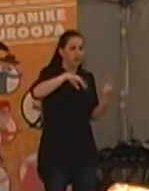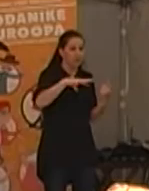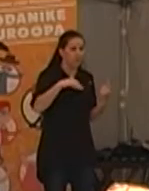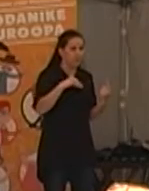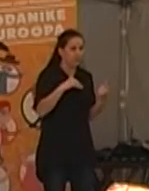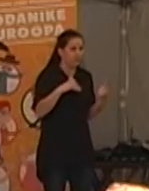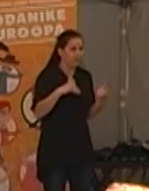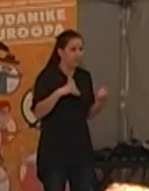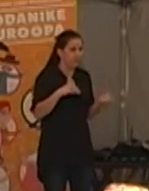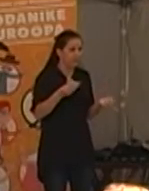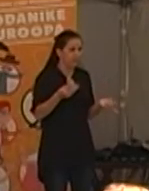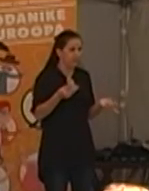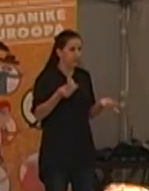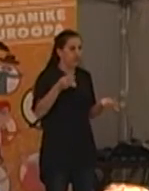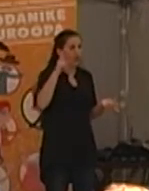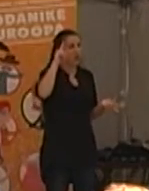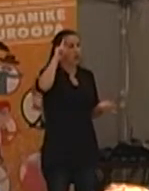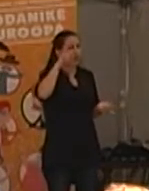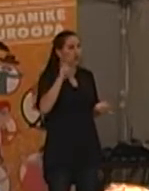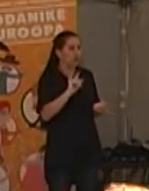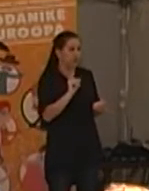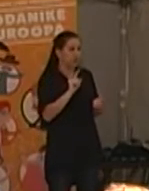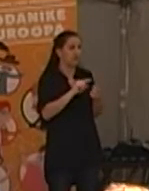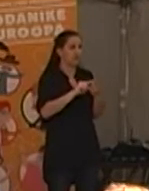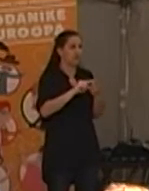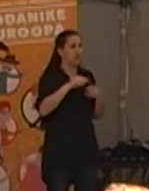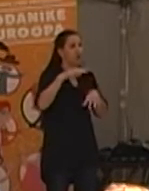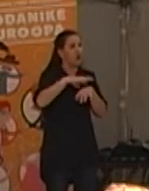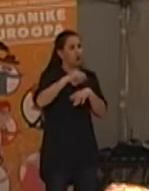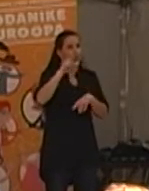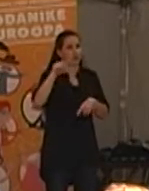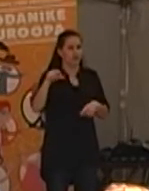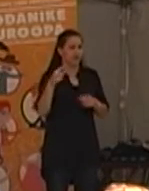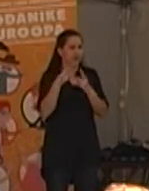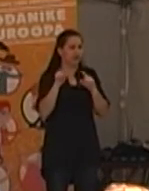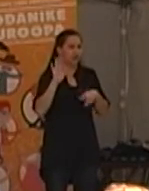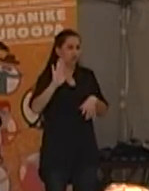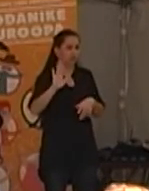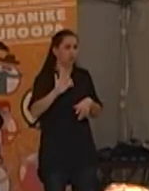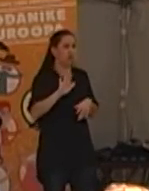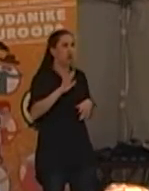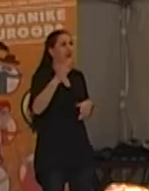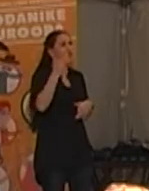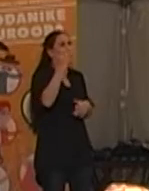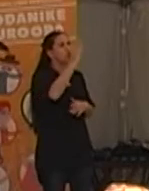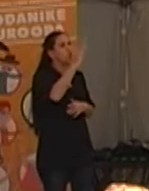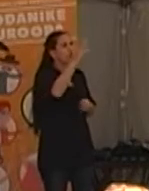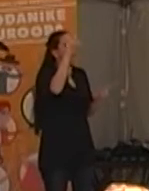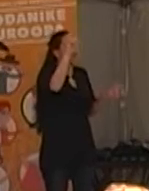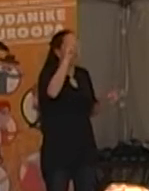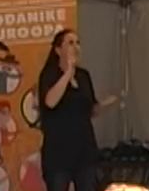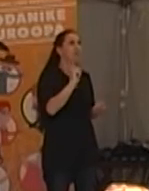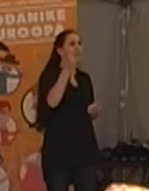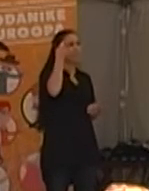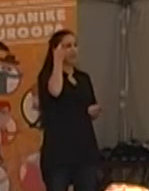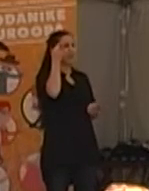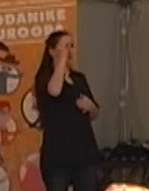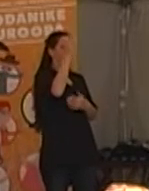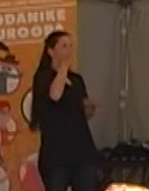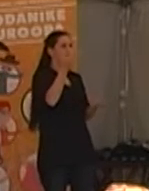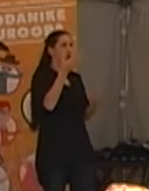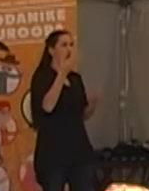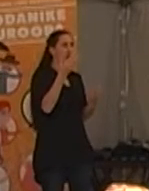that means especially the Swedes. What do we mean when they talk about the future multicultural society or